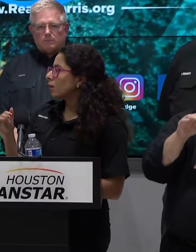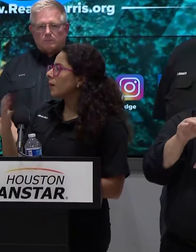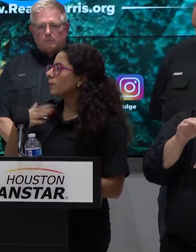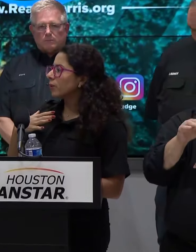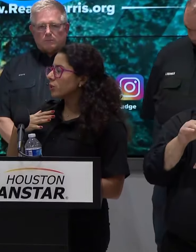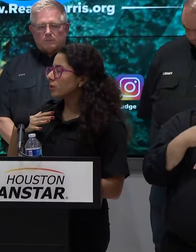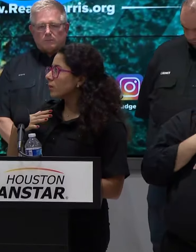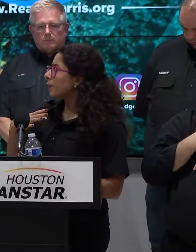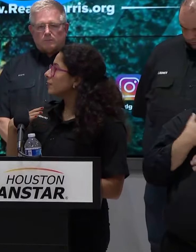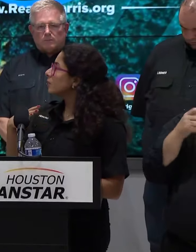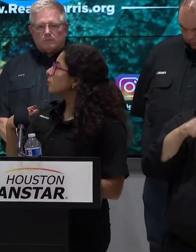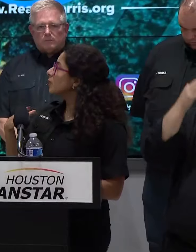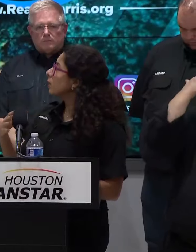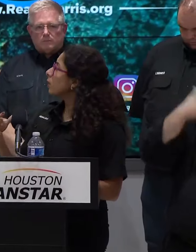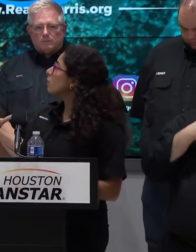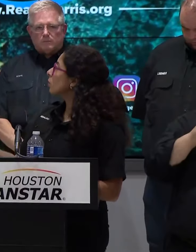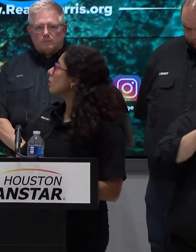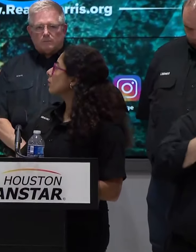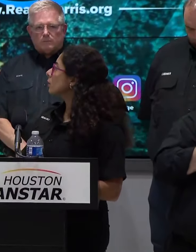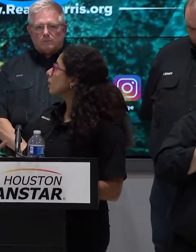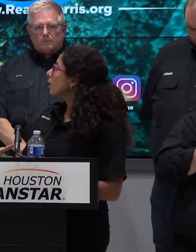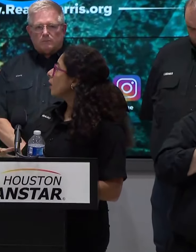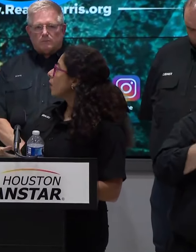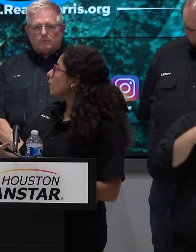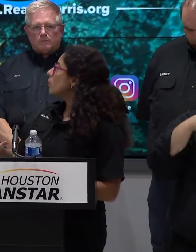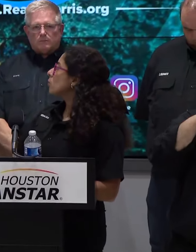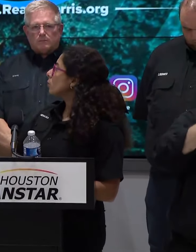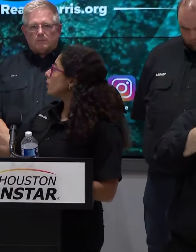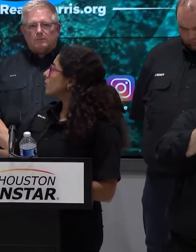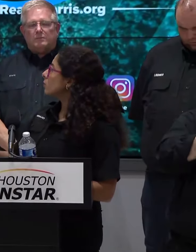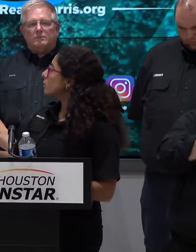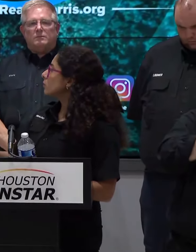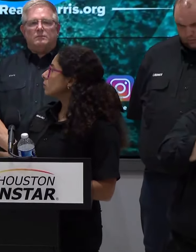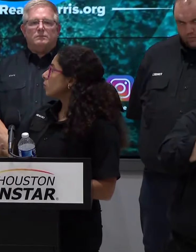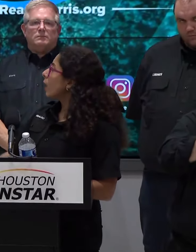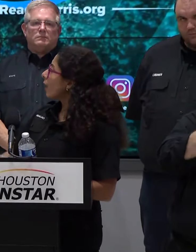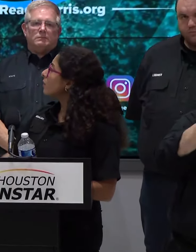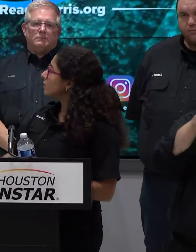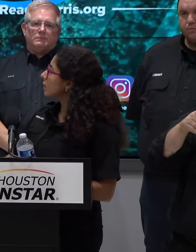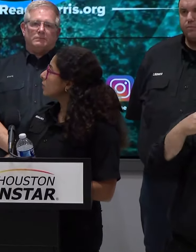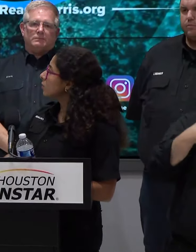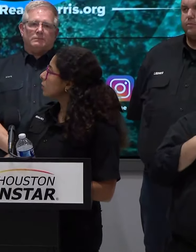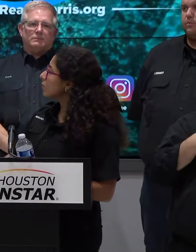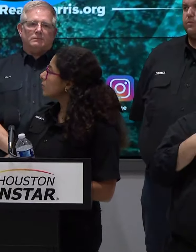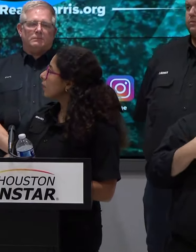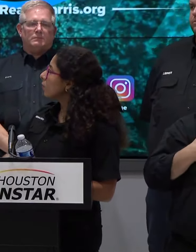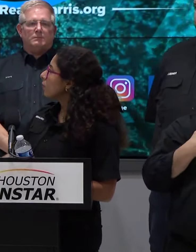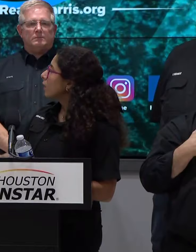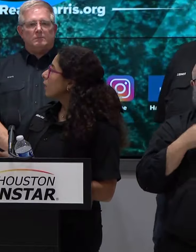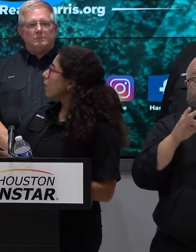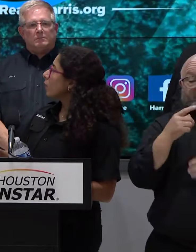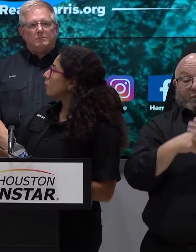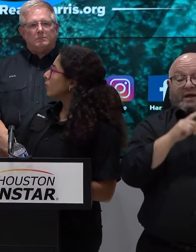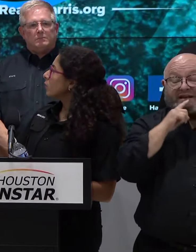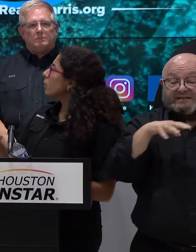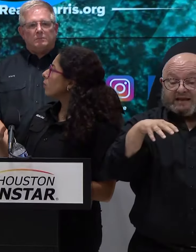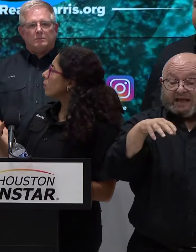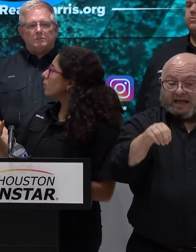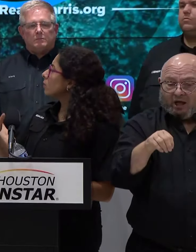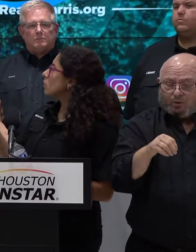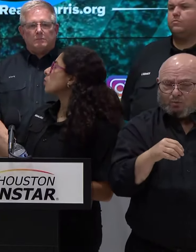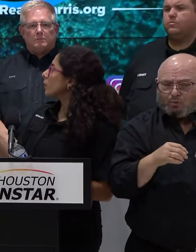know, my impression in the past has been that internally, mm-hmm. you guys do have a sense of what's out.